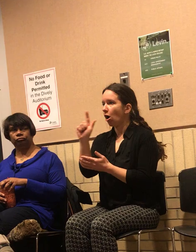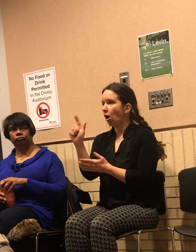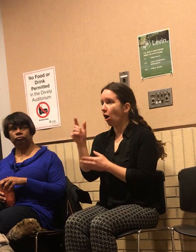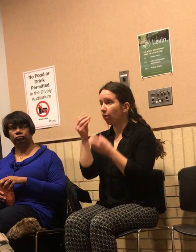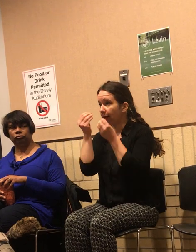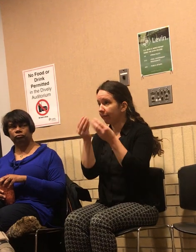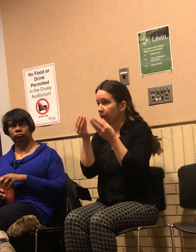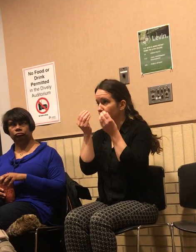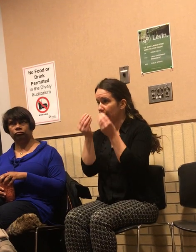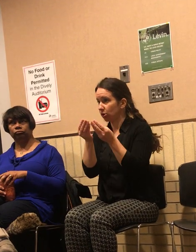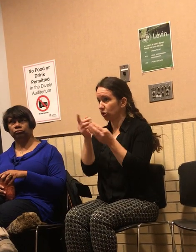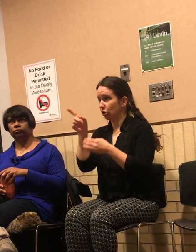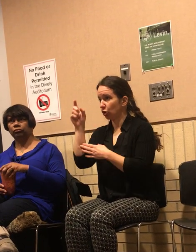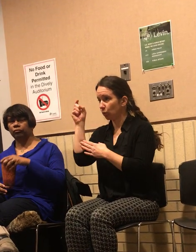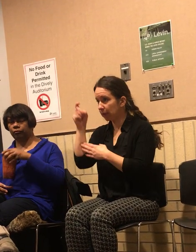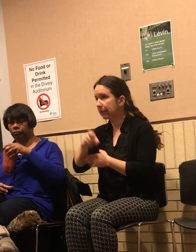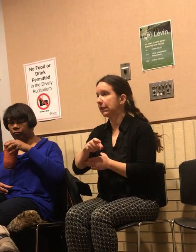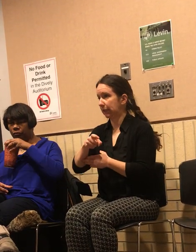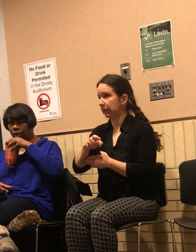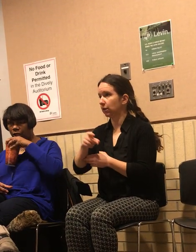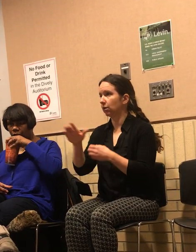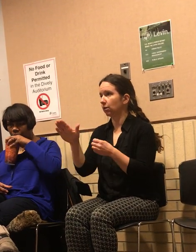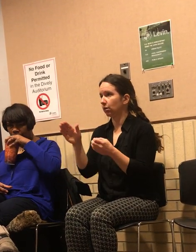to complete that assignment sheet.